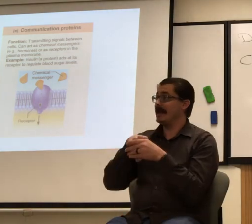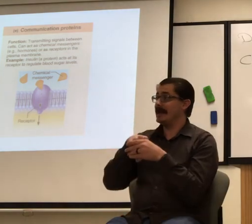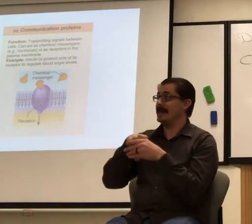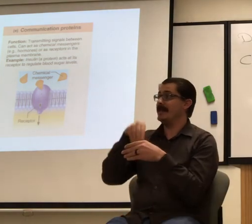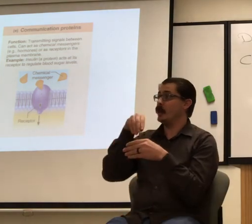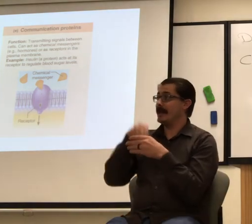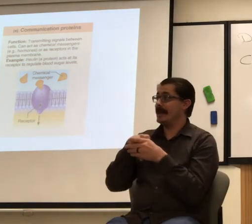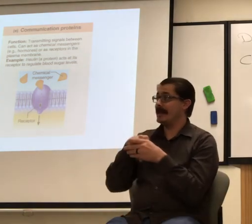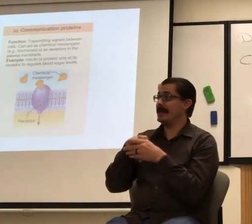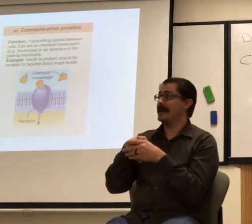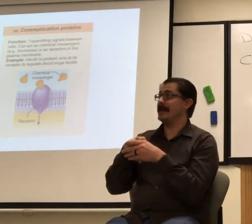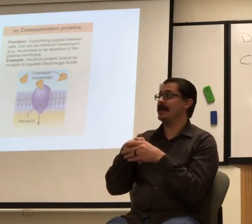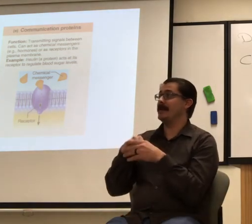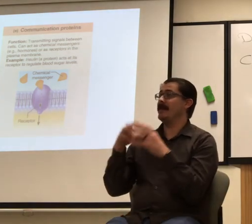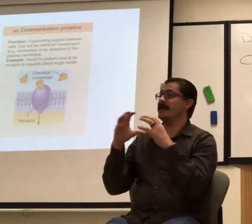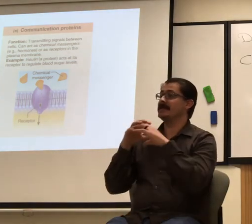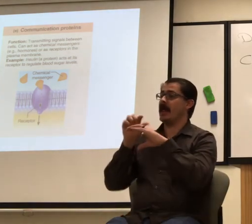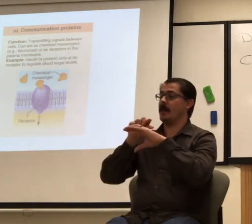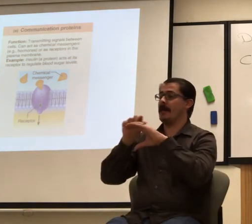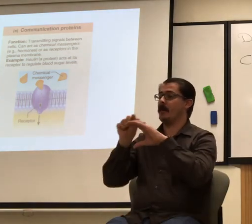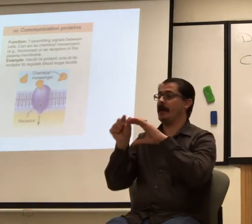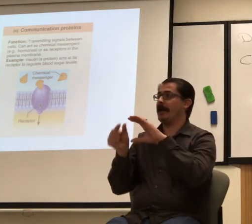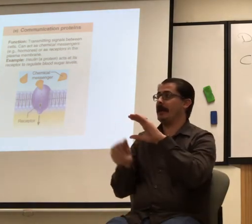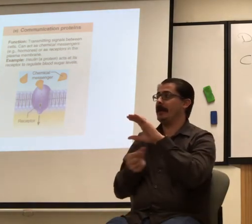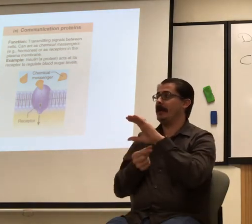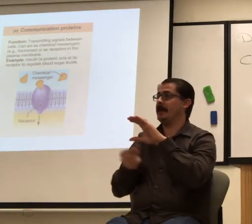the cell membrane.